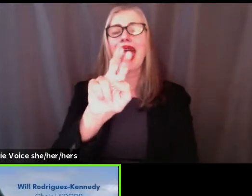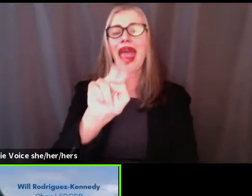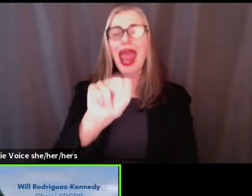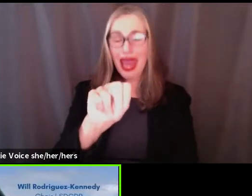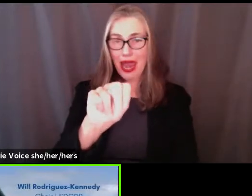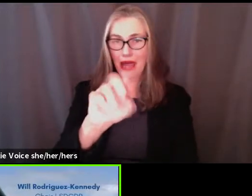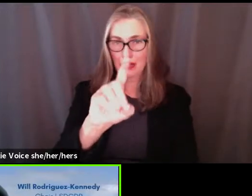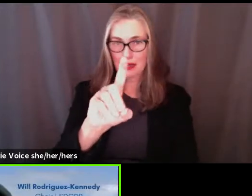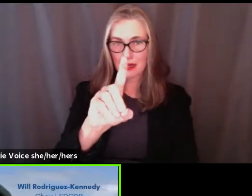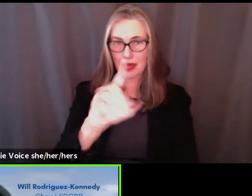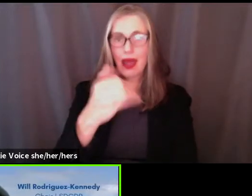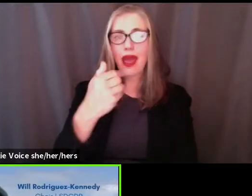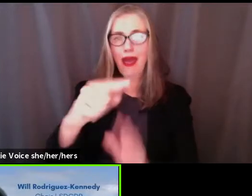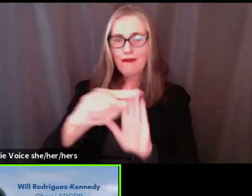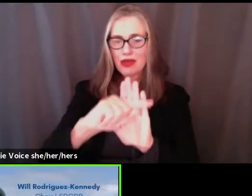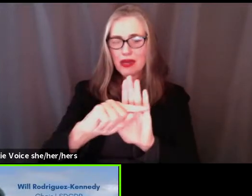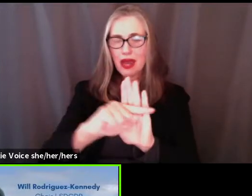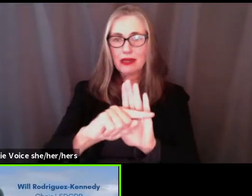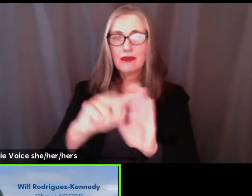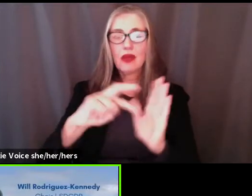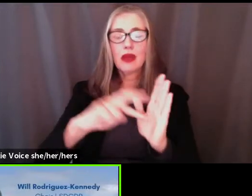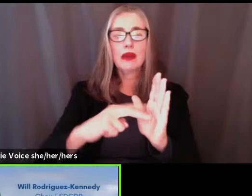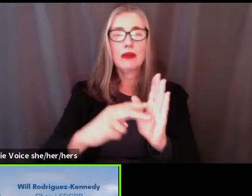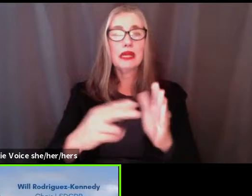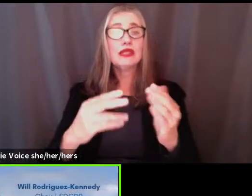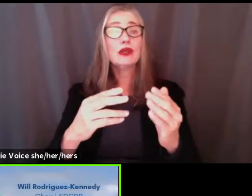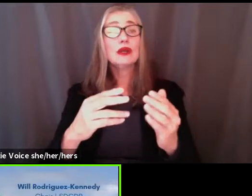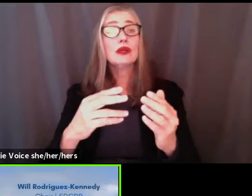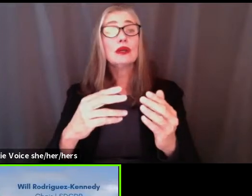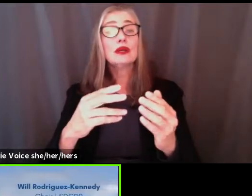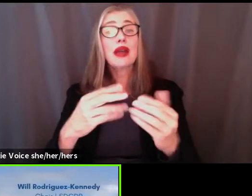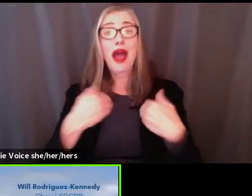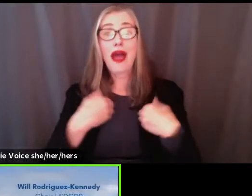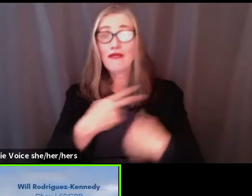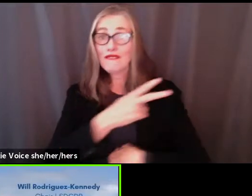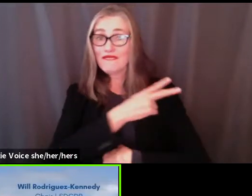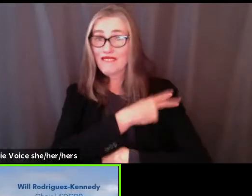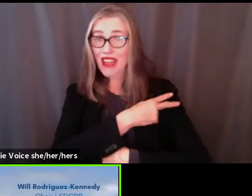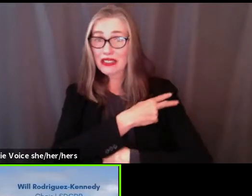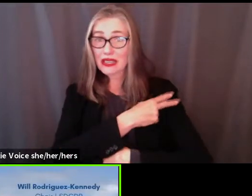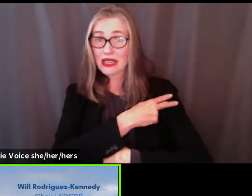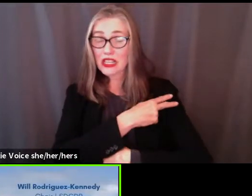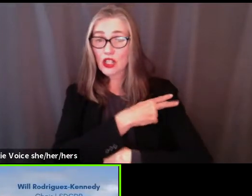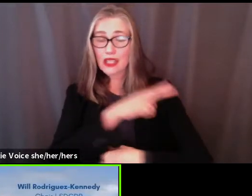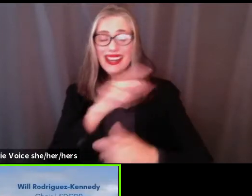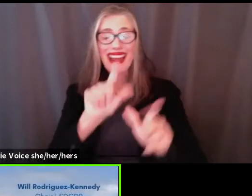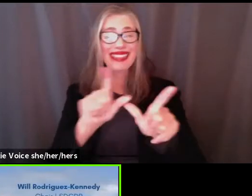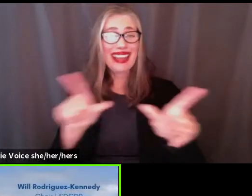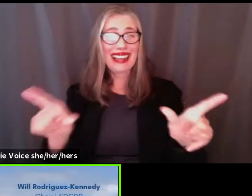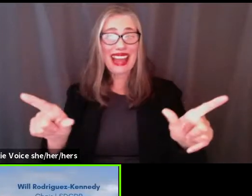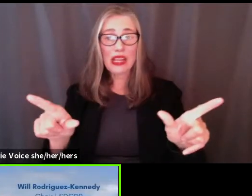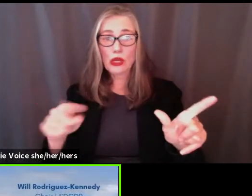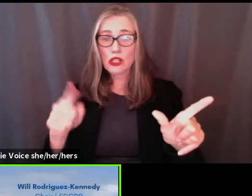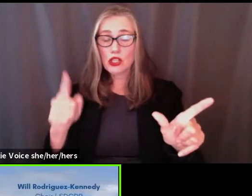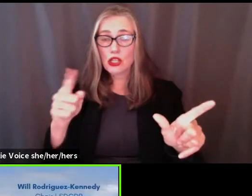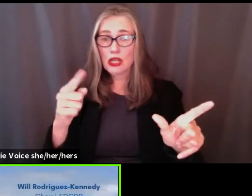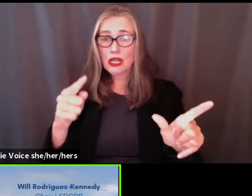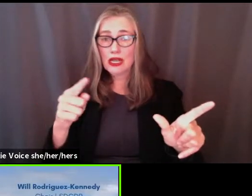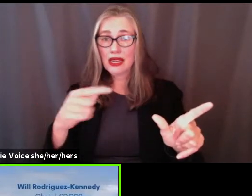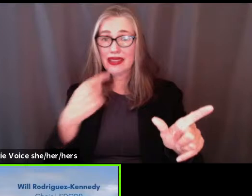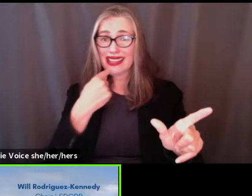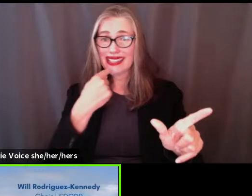negative. So it's to have a vaccination, strike the language that gives the example or the